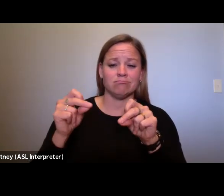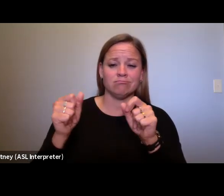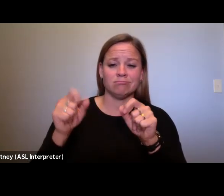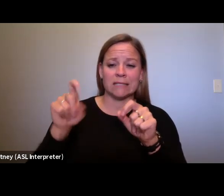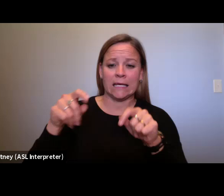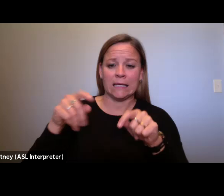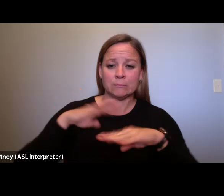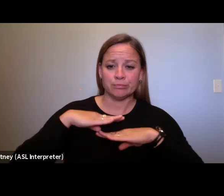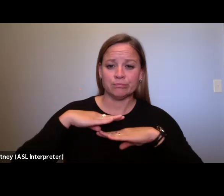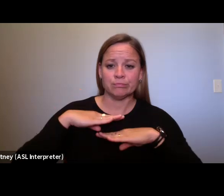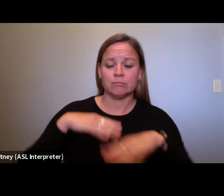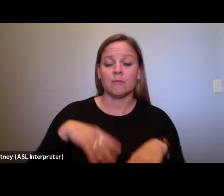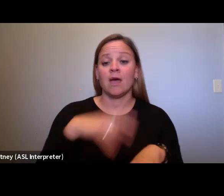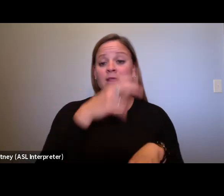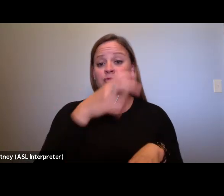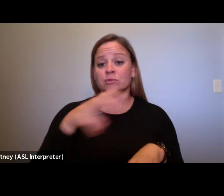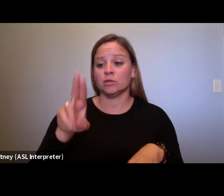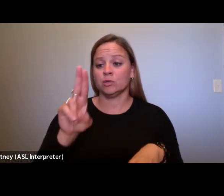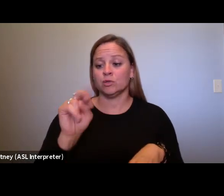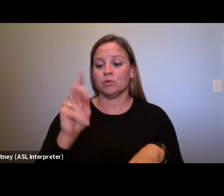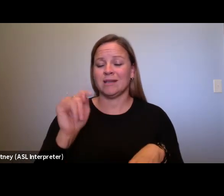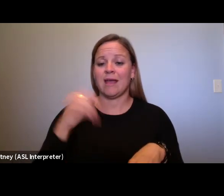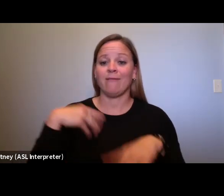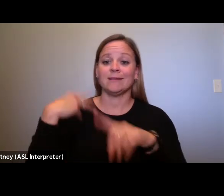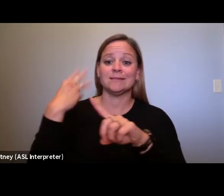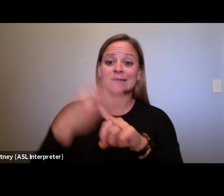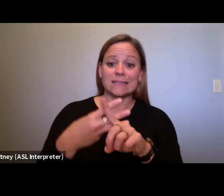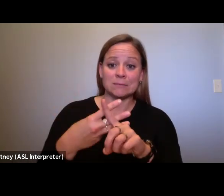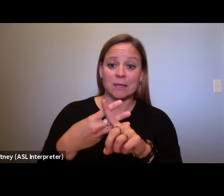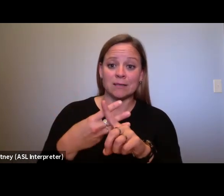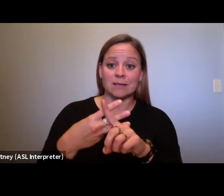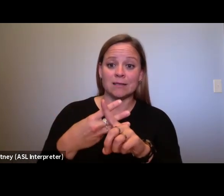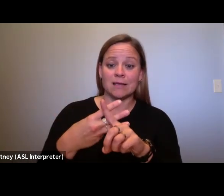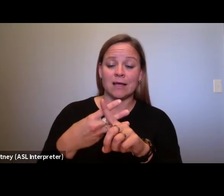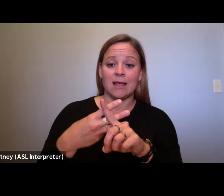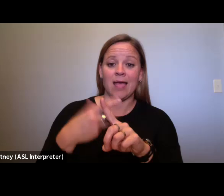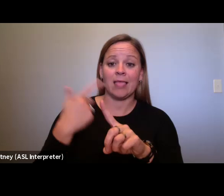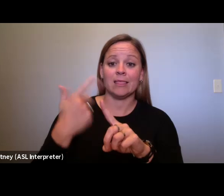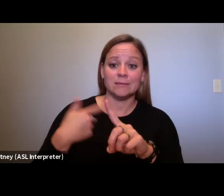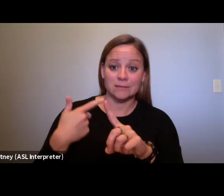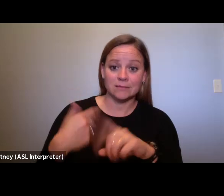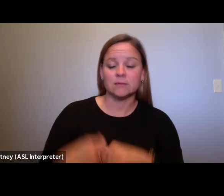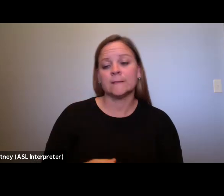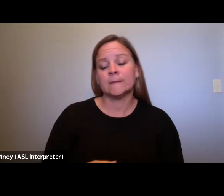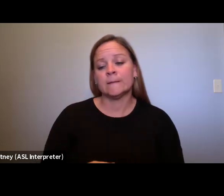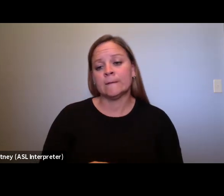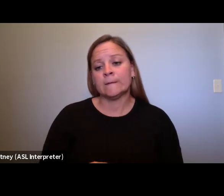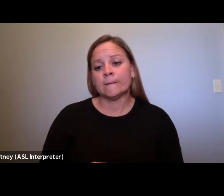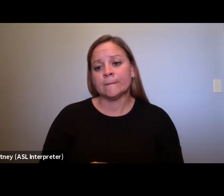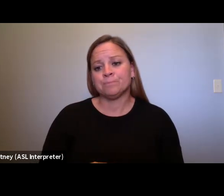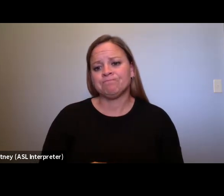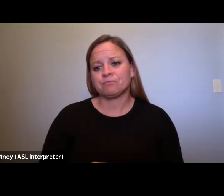The transitional units have a 6-month lease that's attached to them. There have